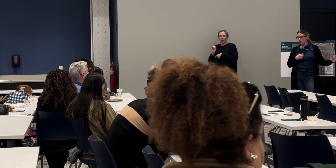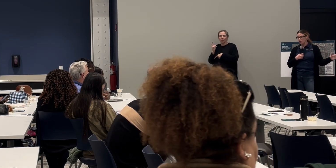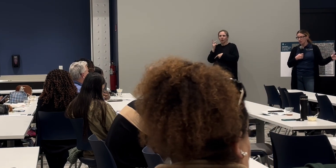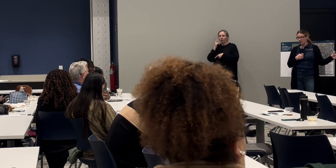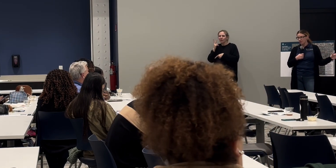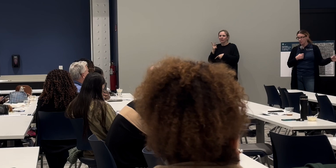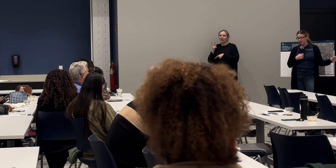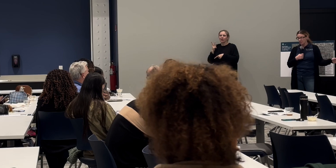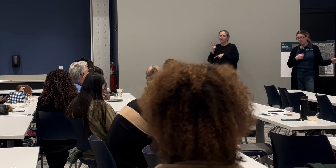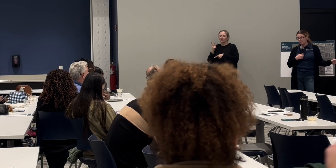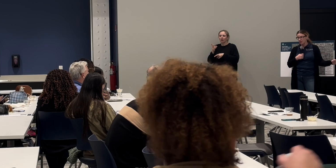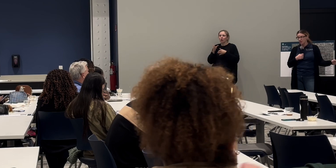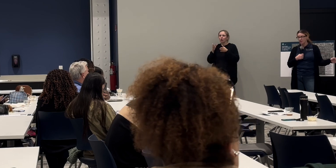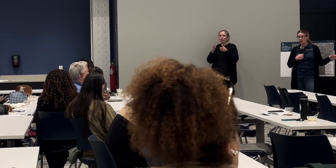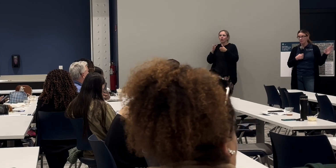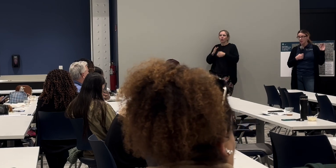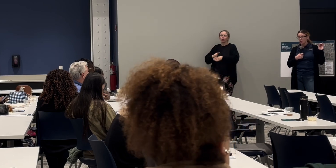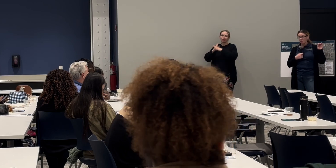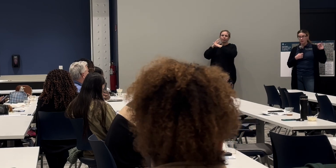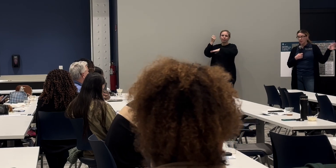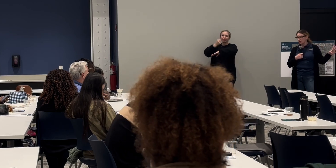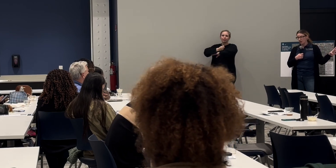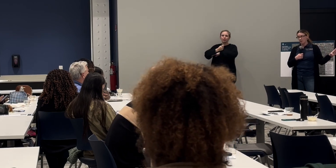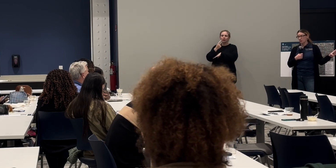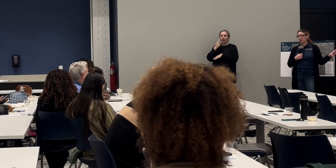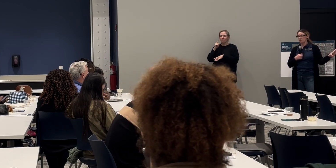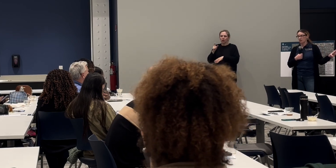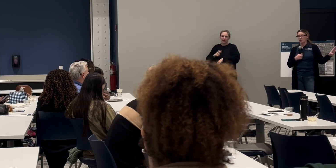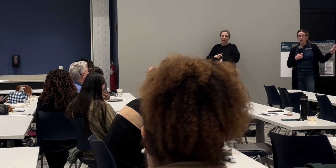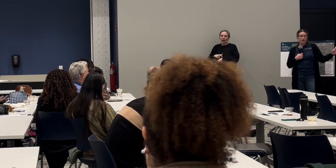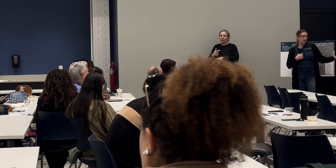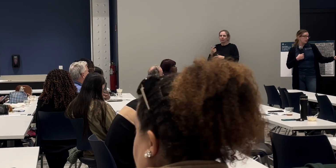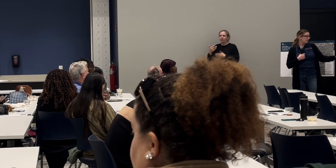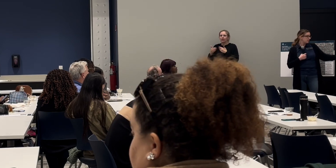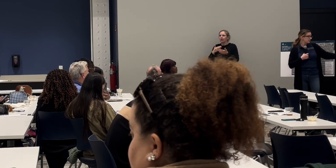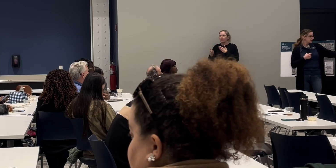the roads shut down for an extended period of time with either option.